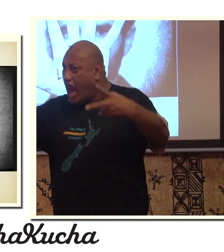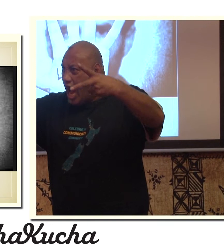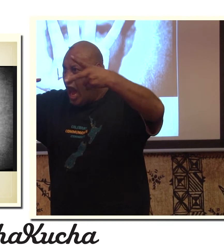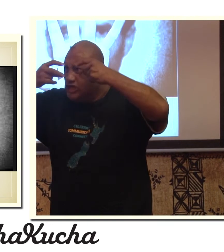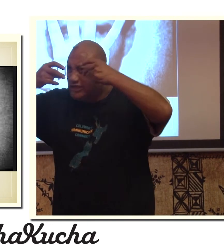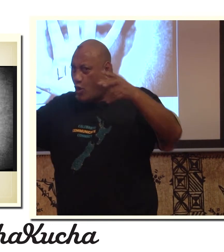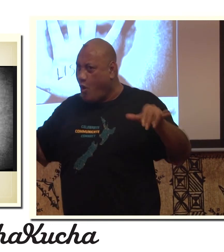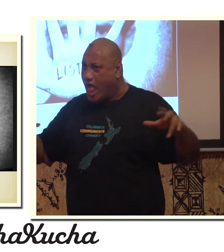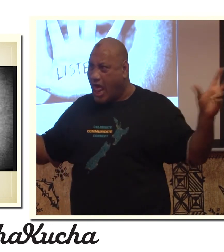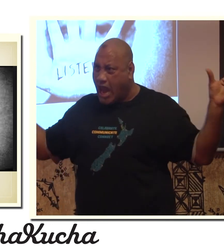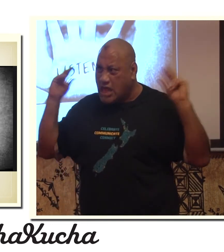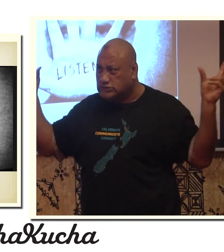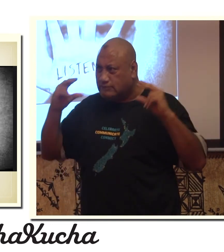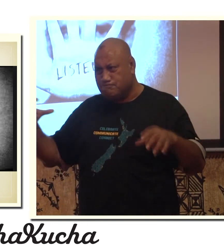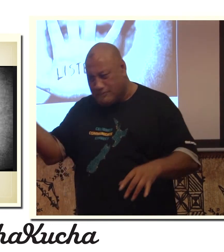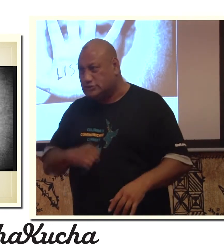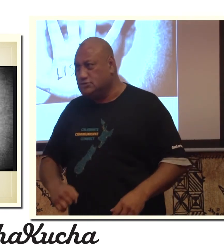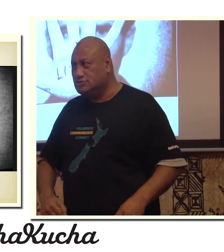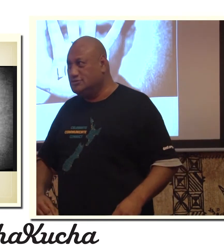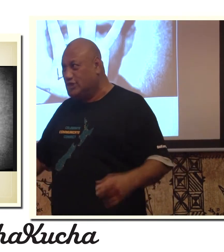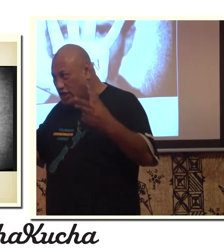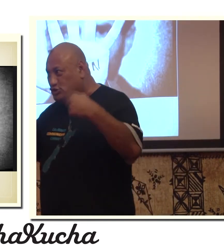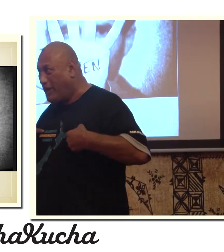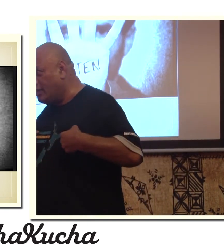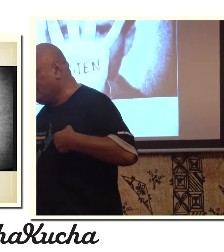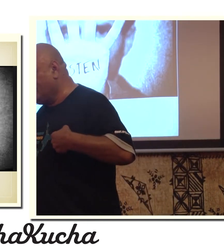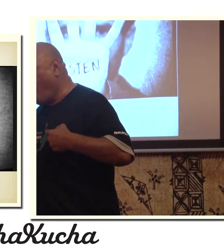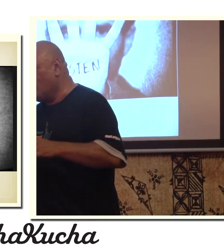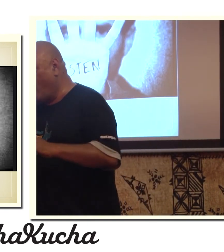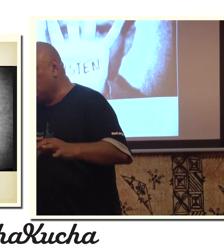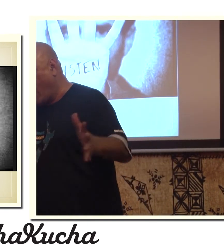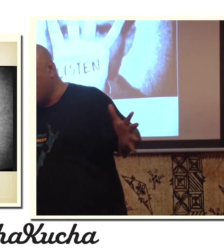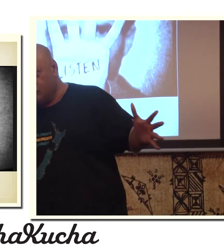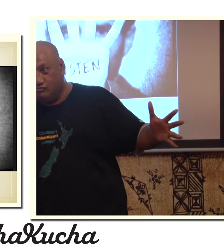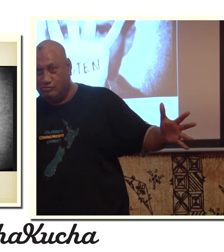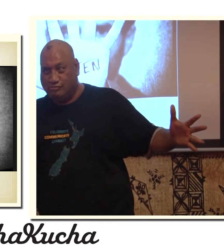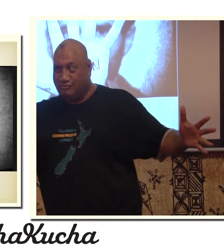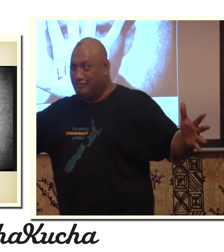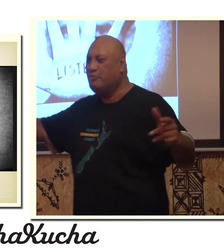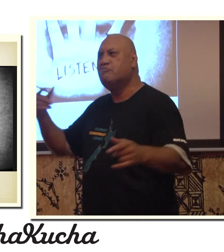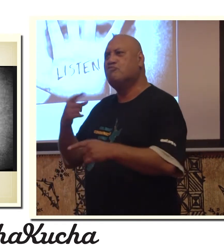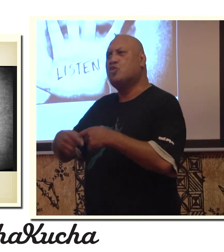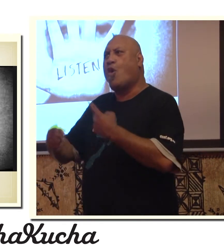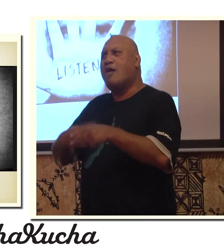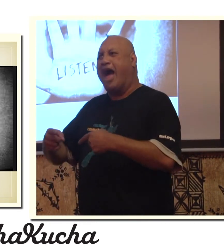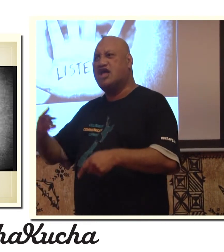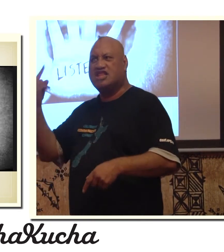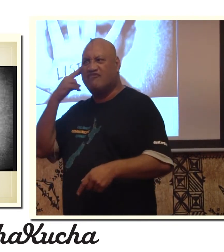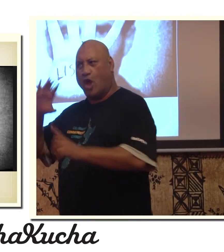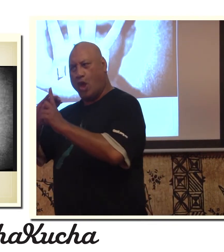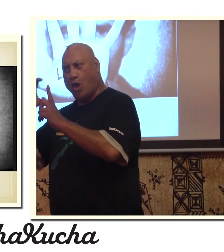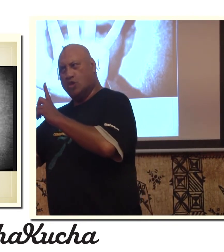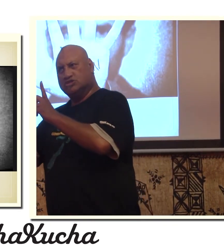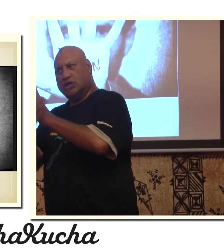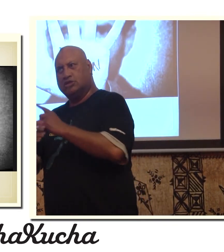you hearing here, listen to us. You've got to listen to us. You've got to watch us. Don't just stand back. Give